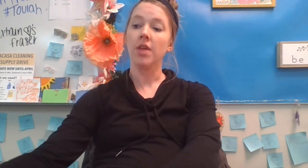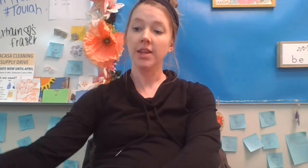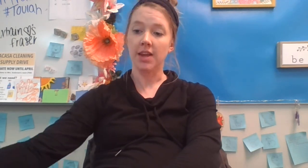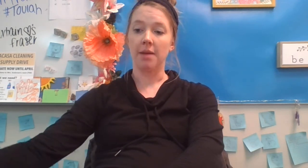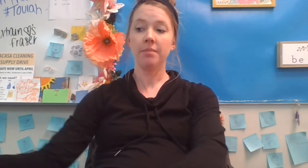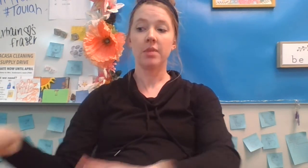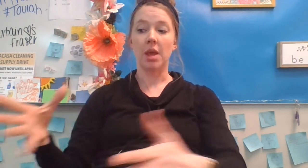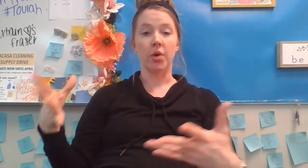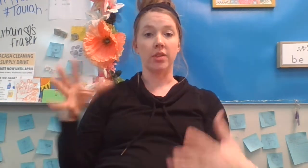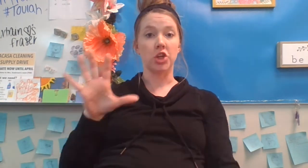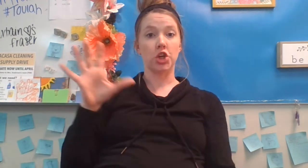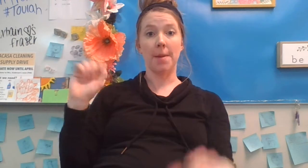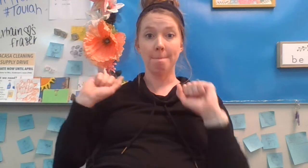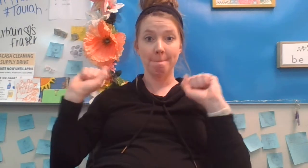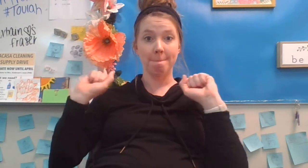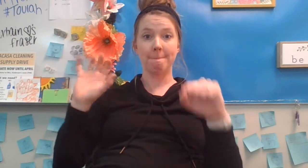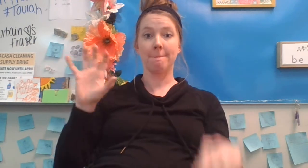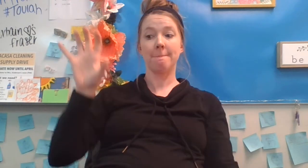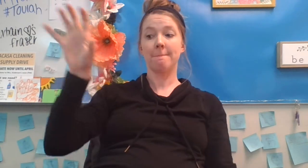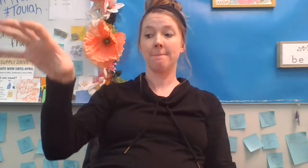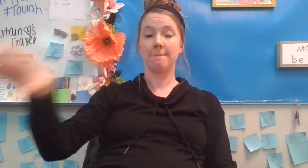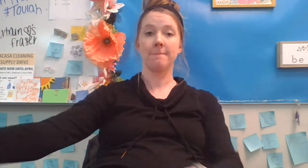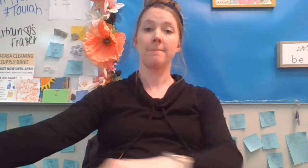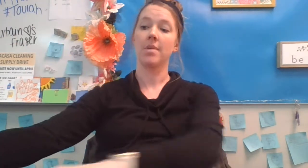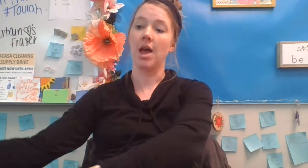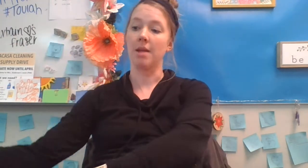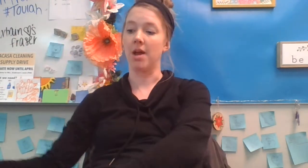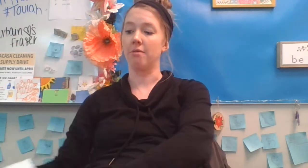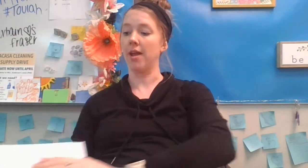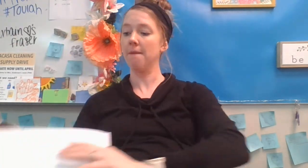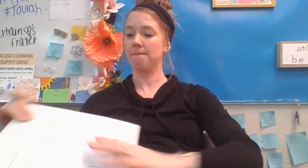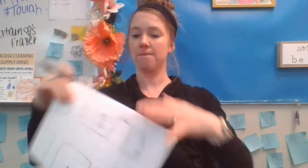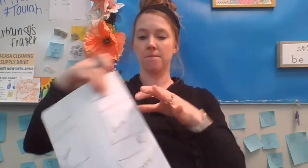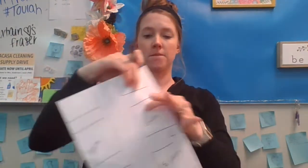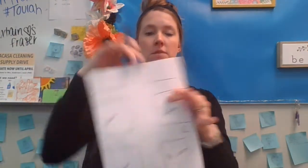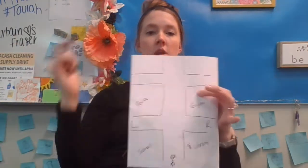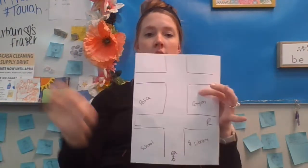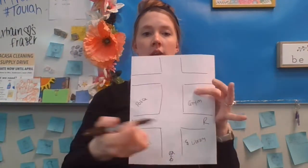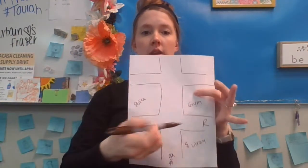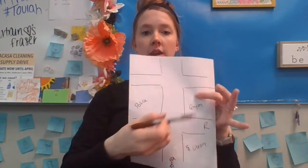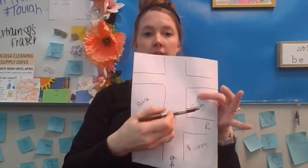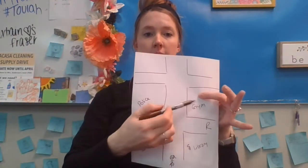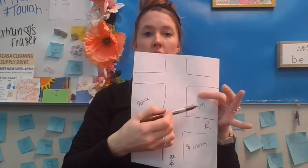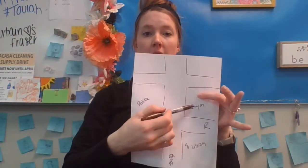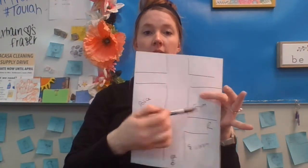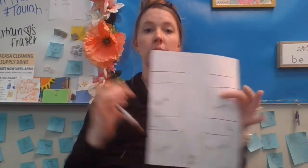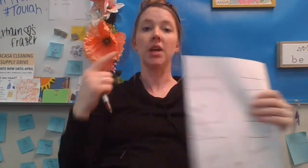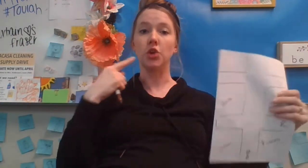that time I put the gym on my right in this middle box because you